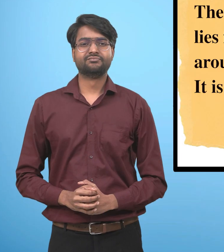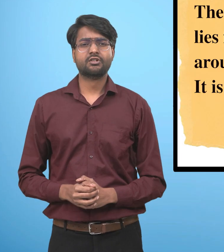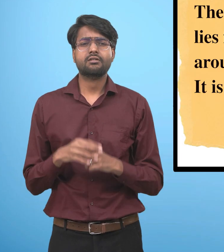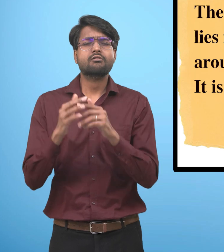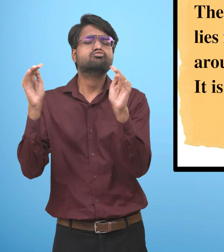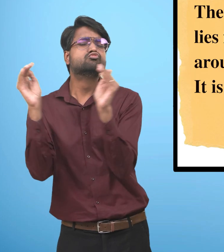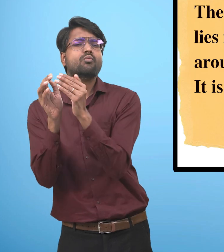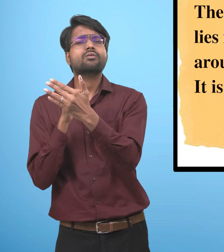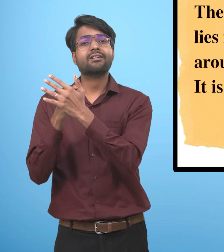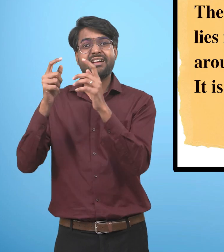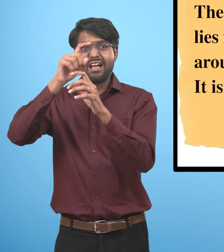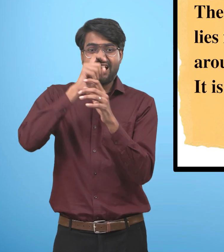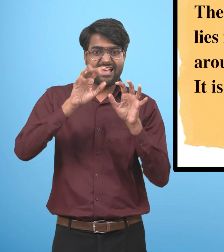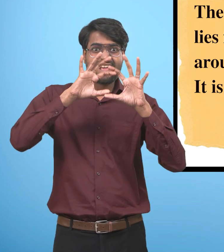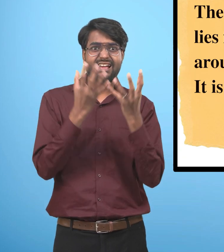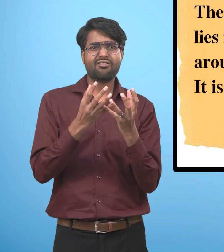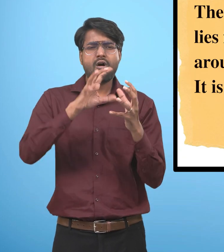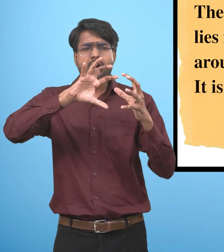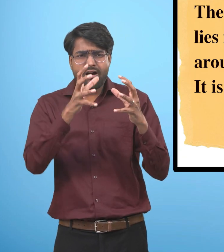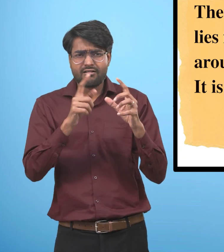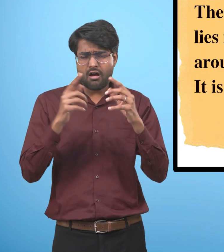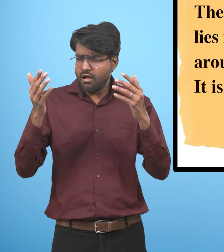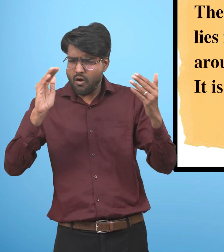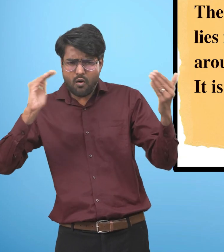It is smaller than Earth's moon.